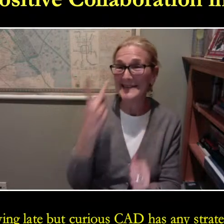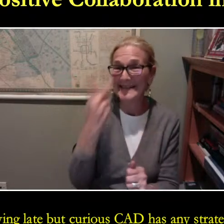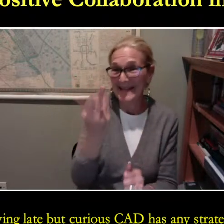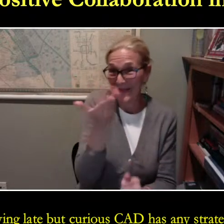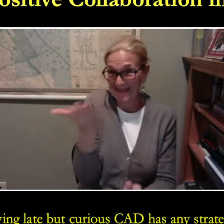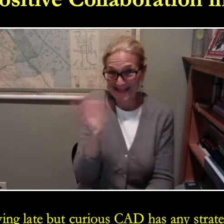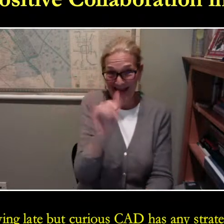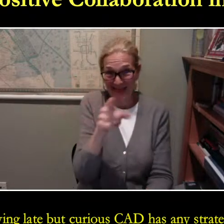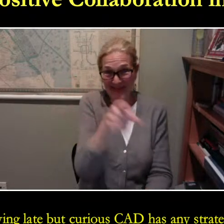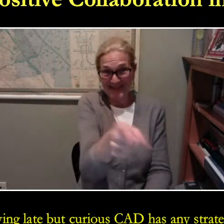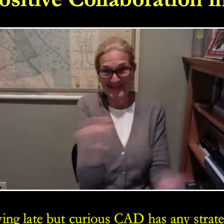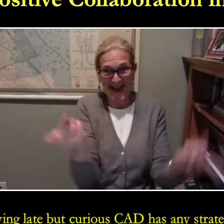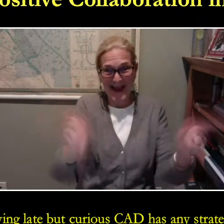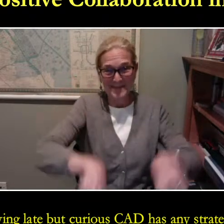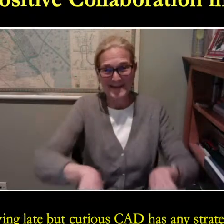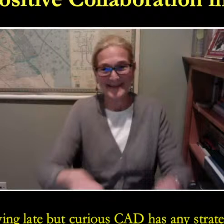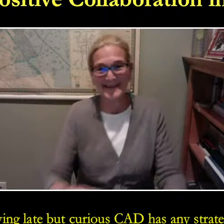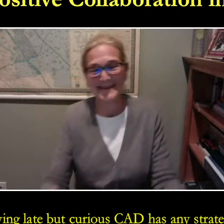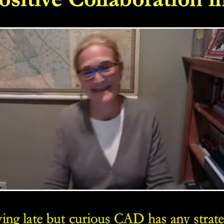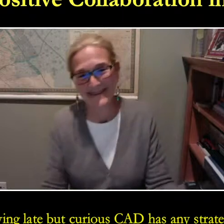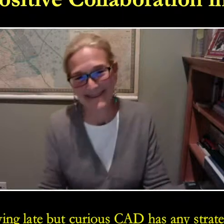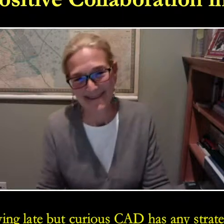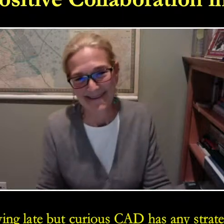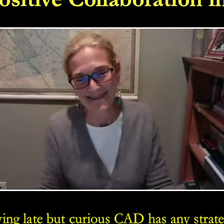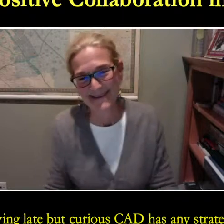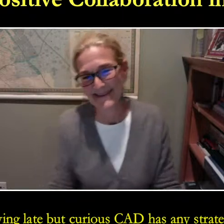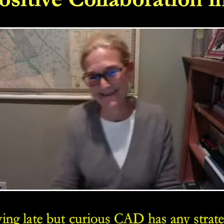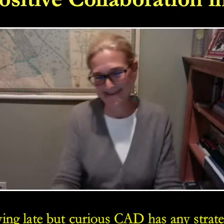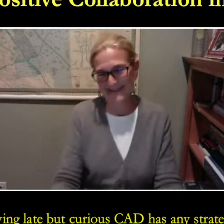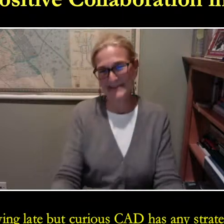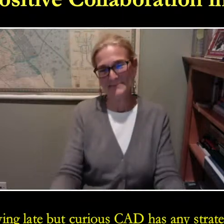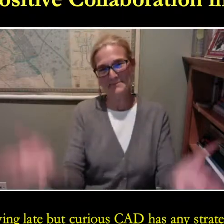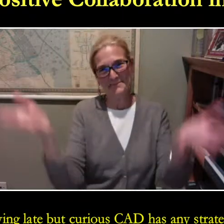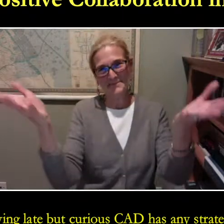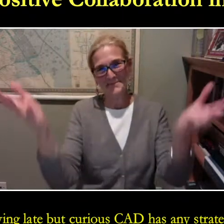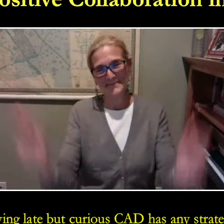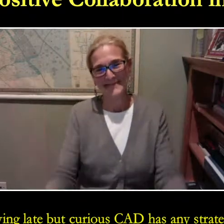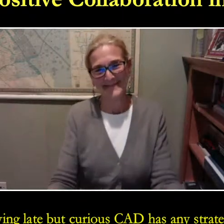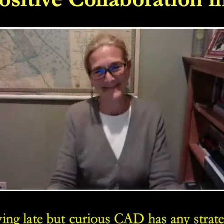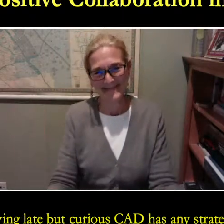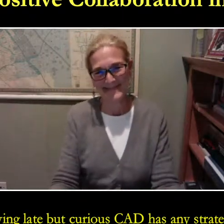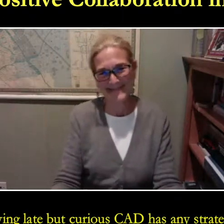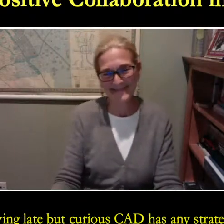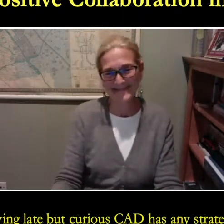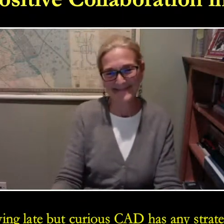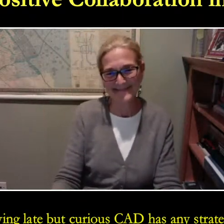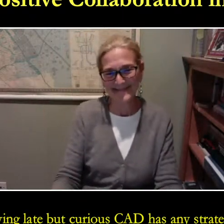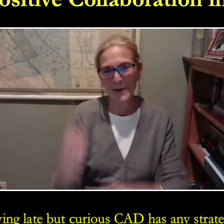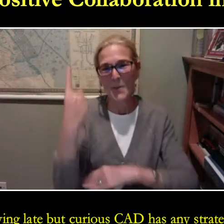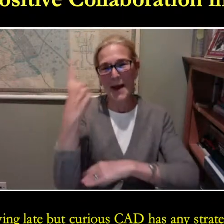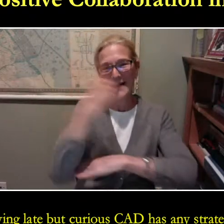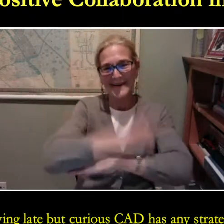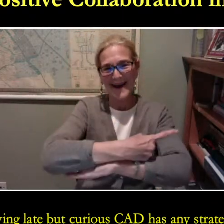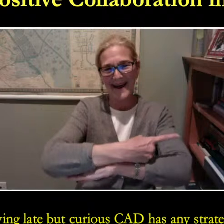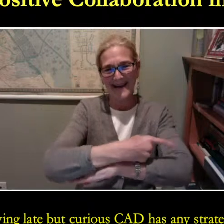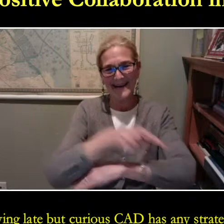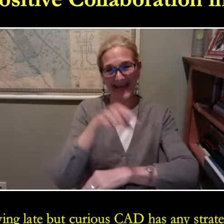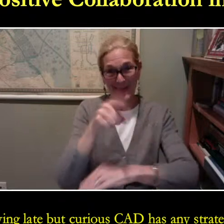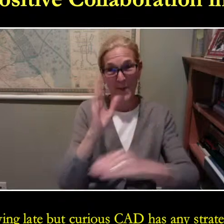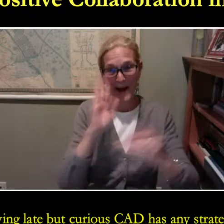encourage positive collaboration. I think that we can see things like this happening if with more positive collaboration.